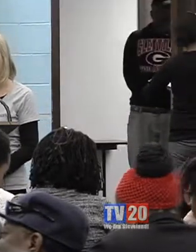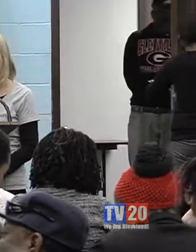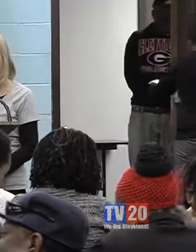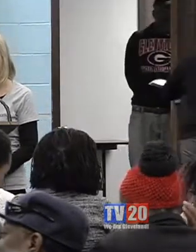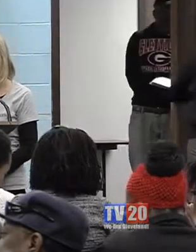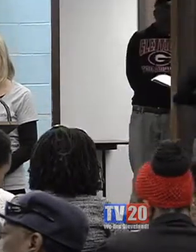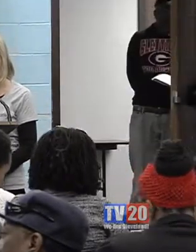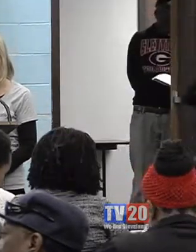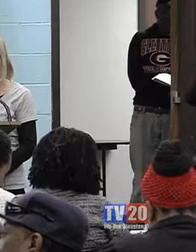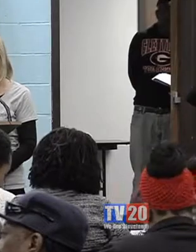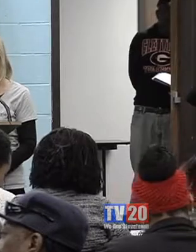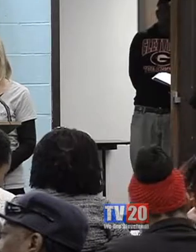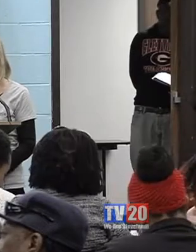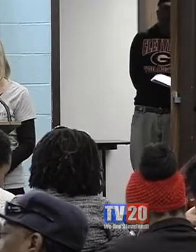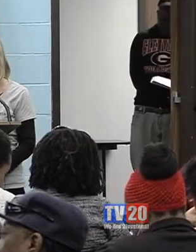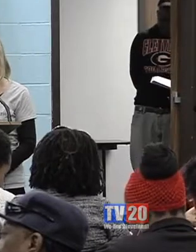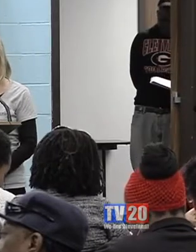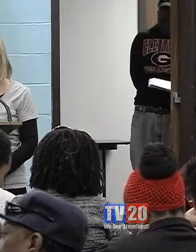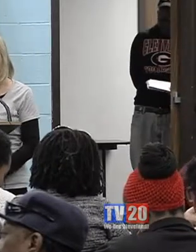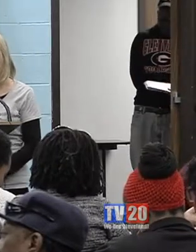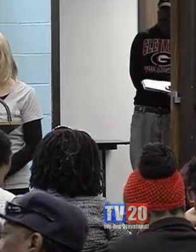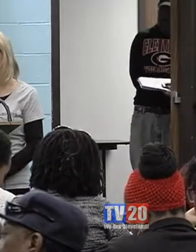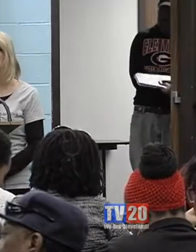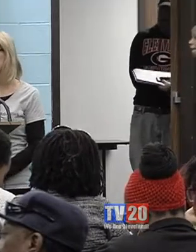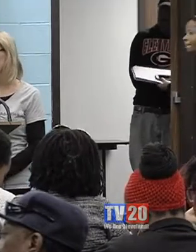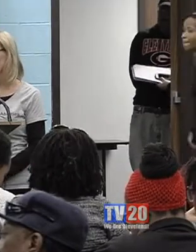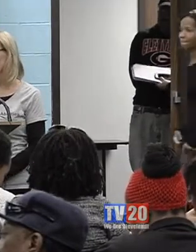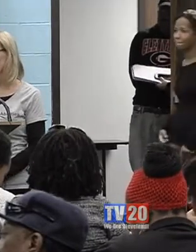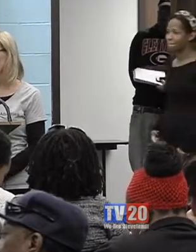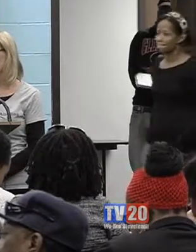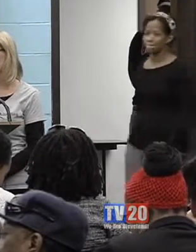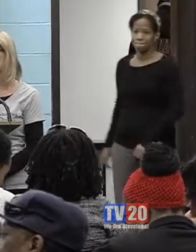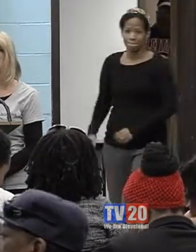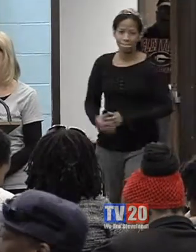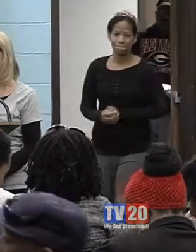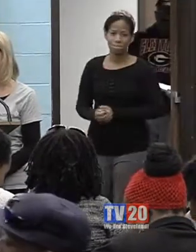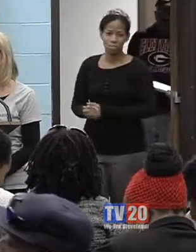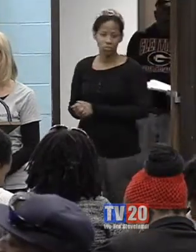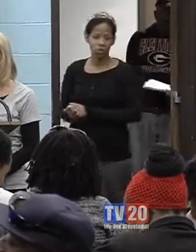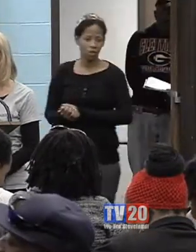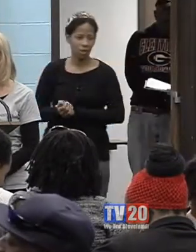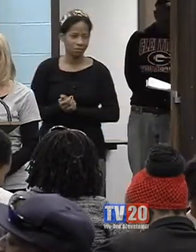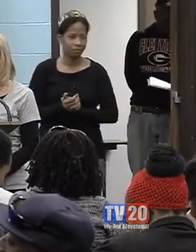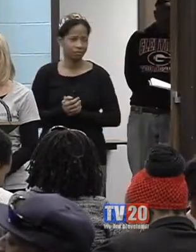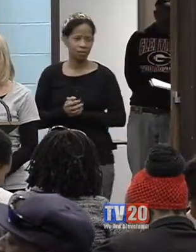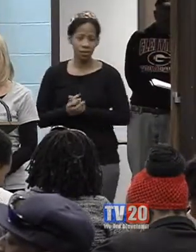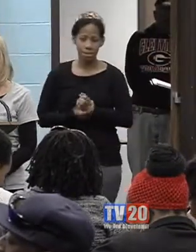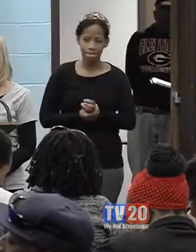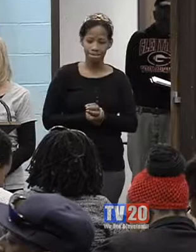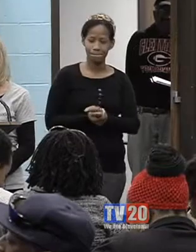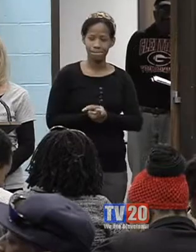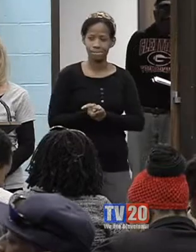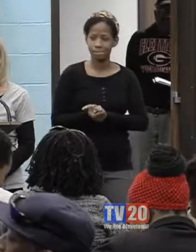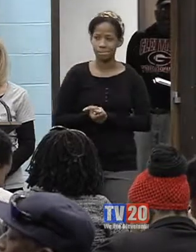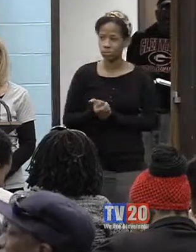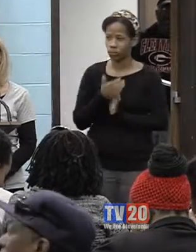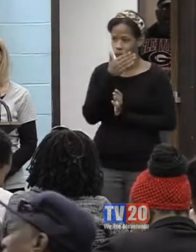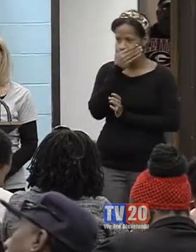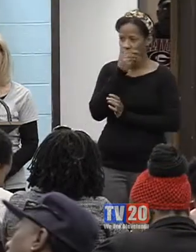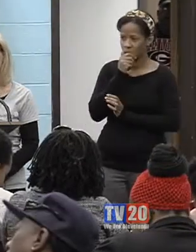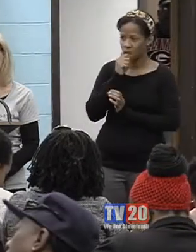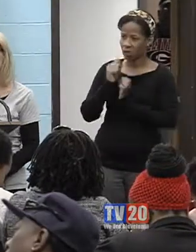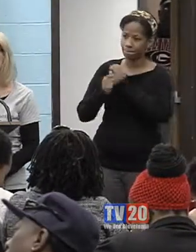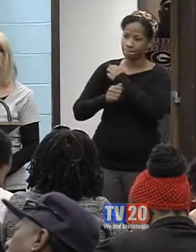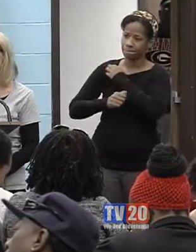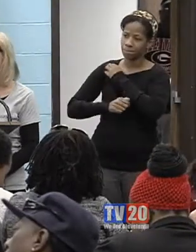help? We say, let's look and see if the person actually does need help before we go ask them